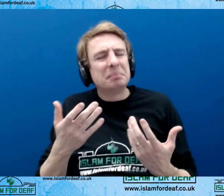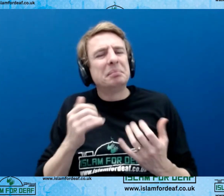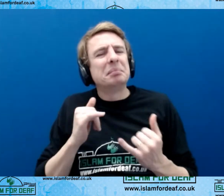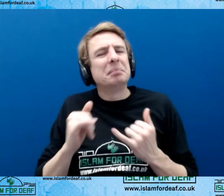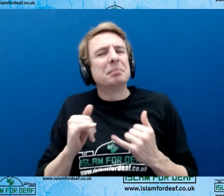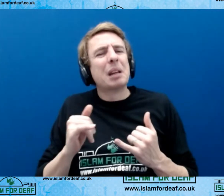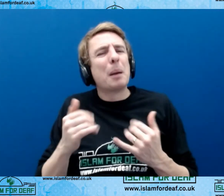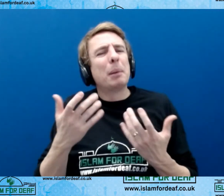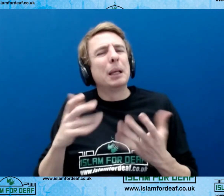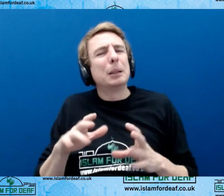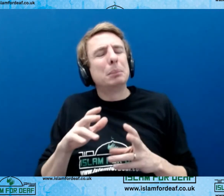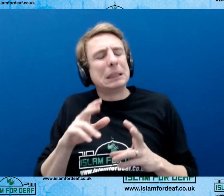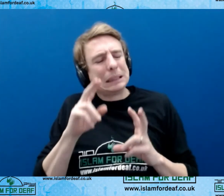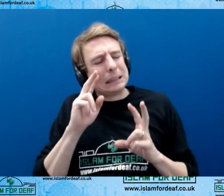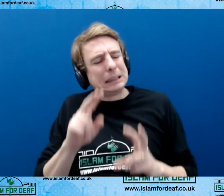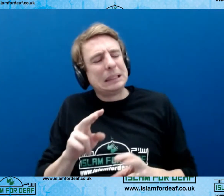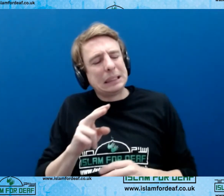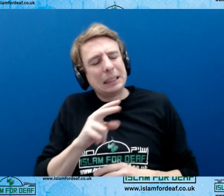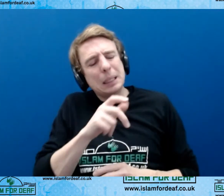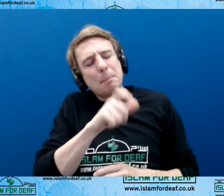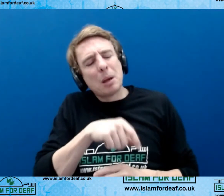standing in front of Allah the Most High?